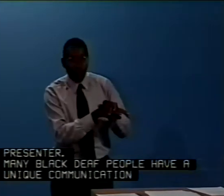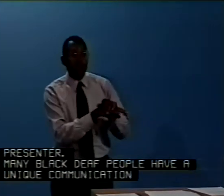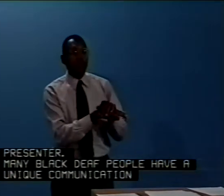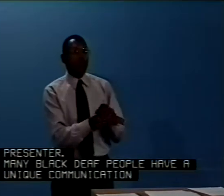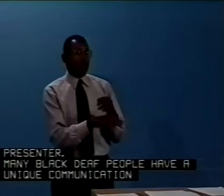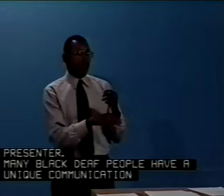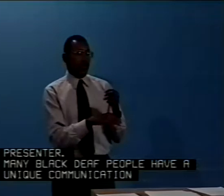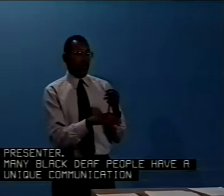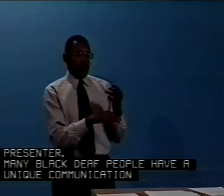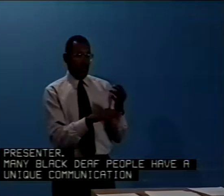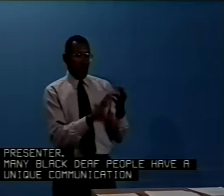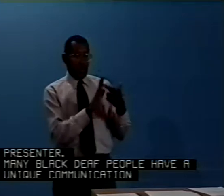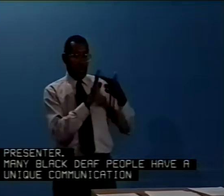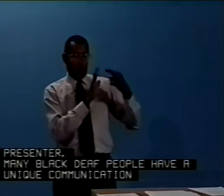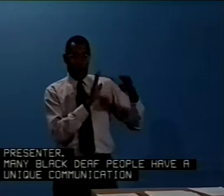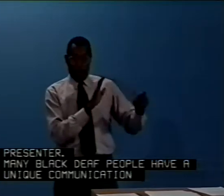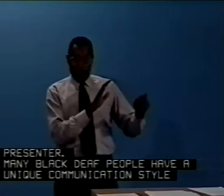incorporating black English,